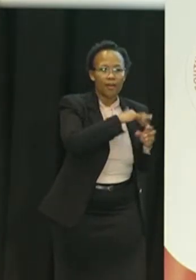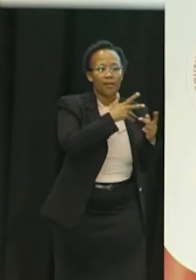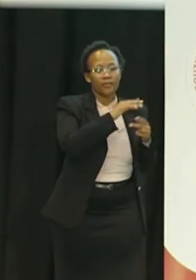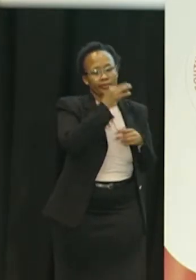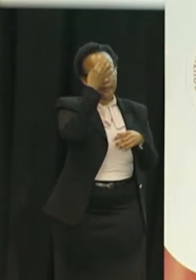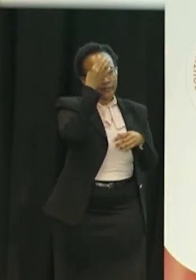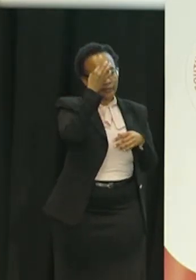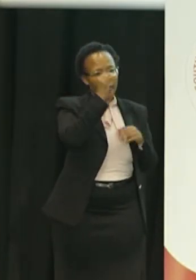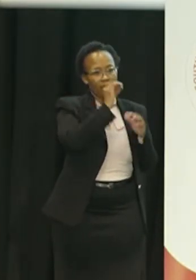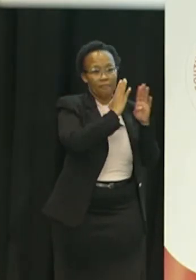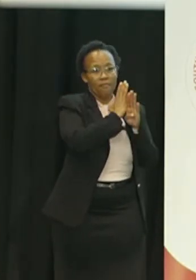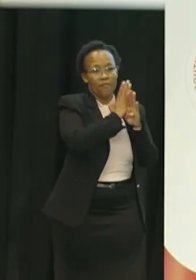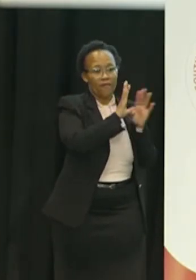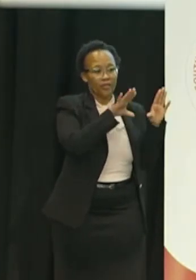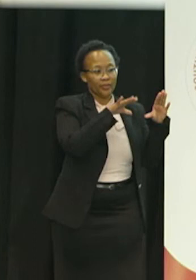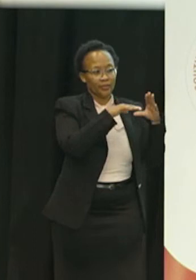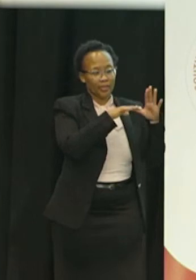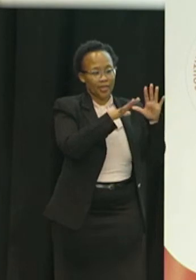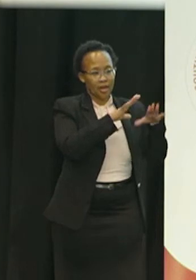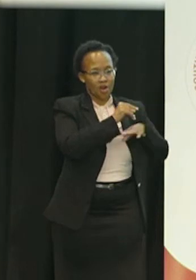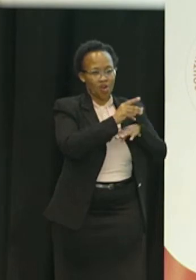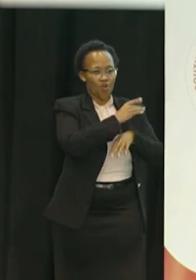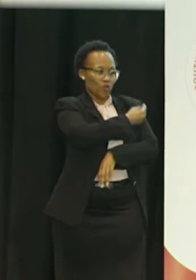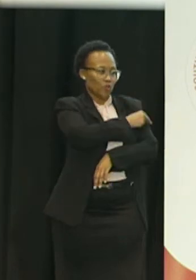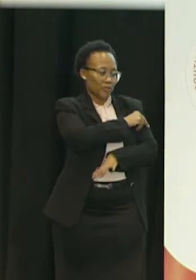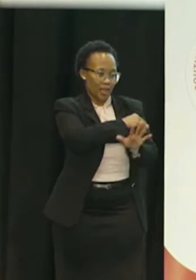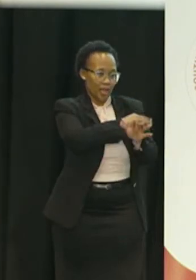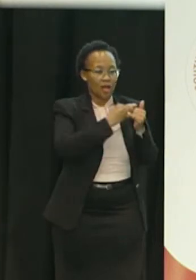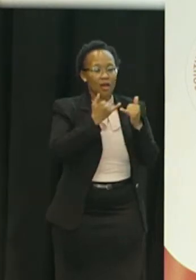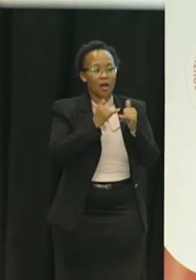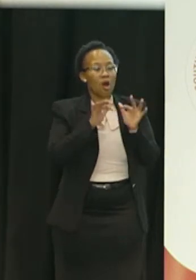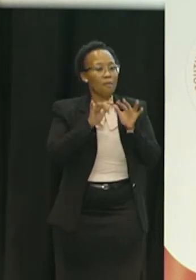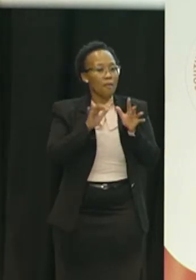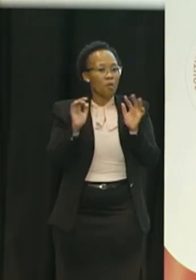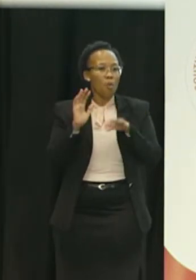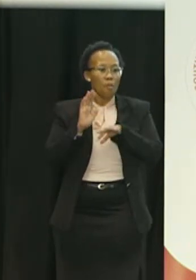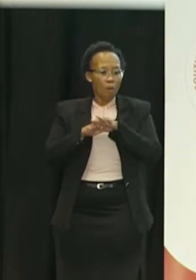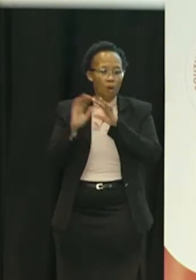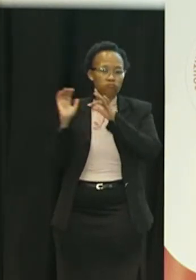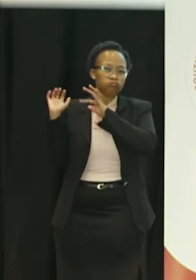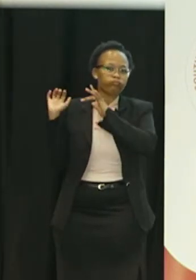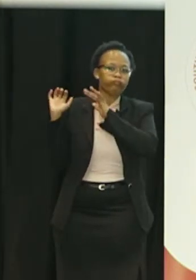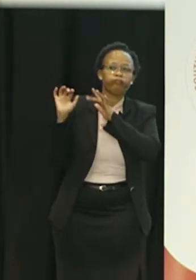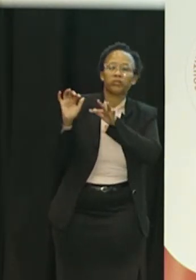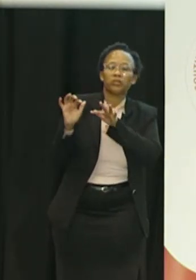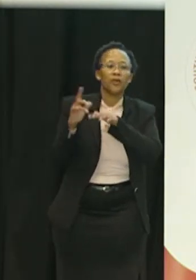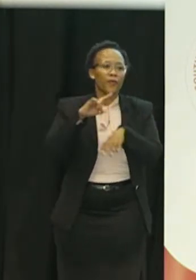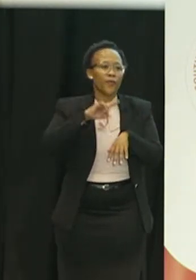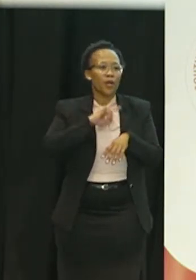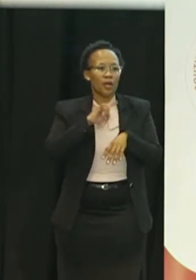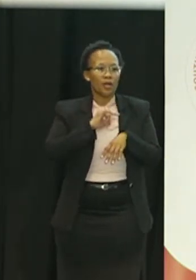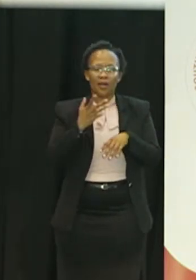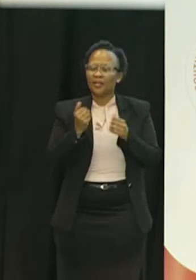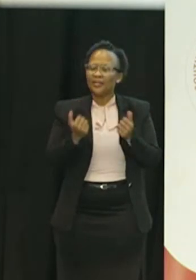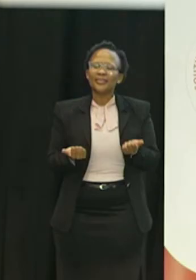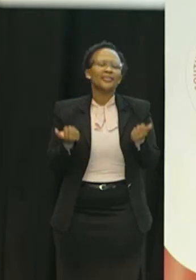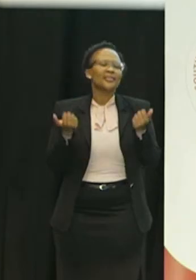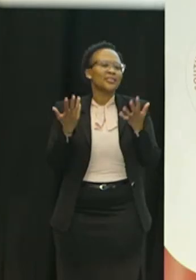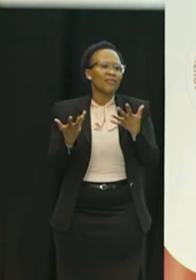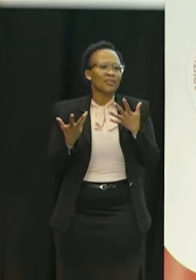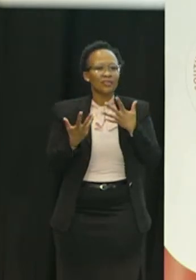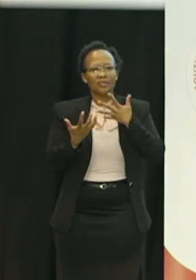are places where majority go to, it is important that this place provides services that are not just friendly, but are